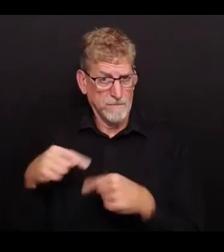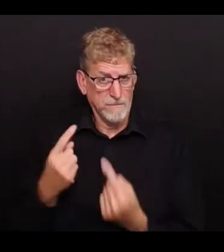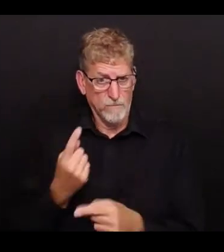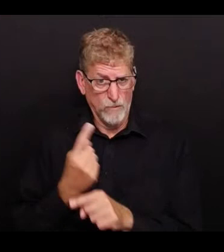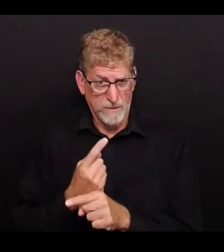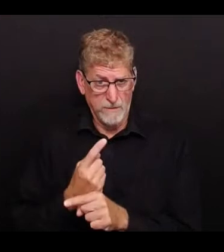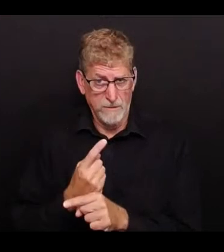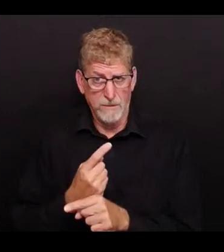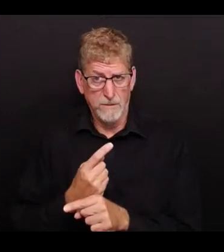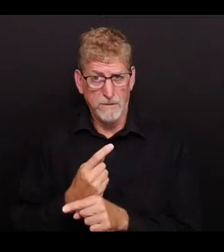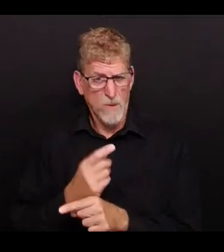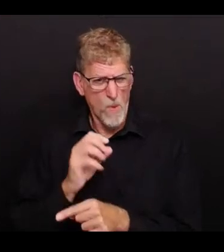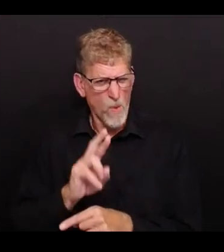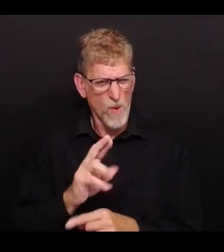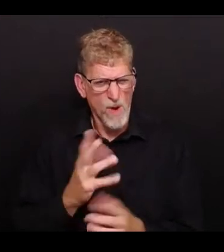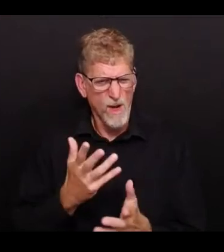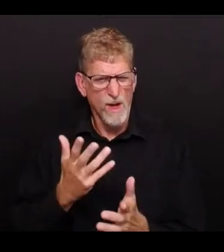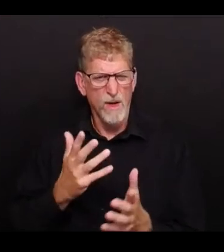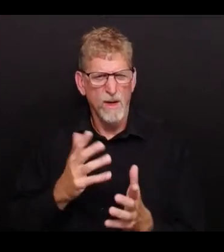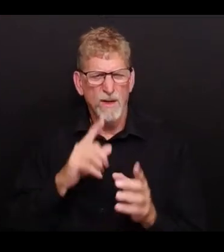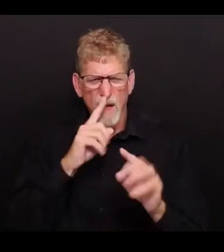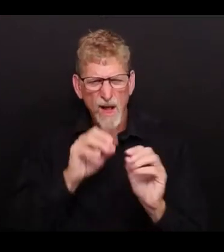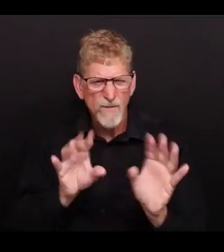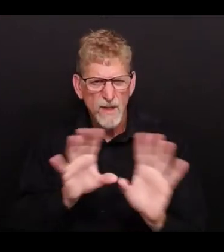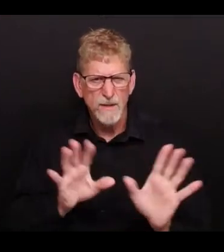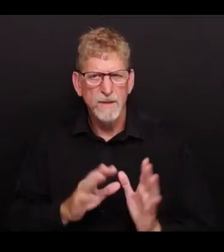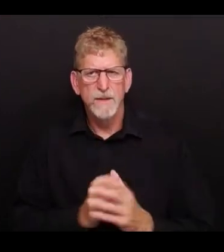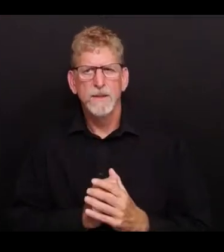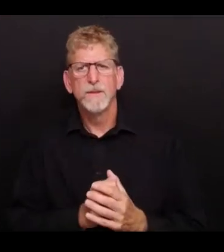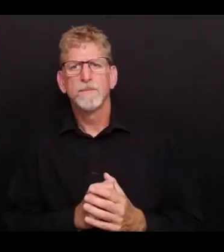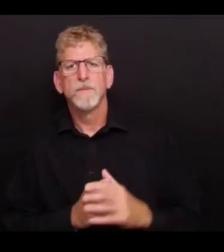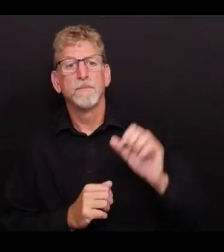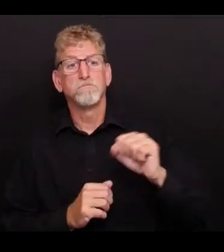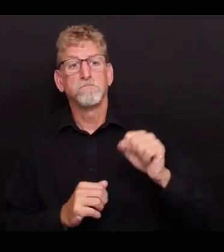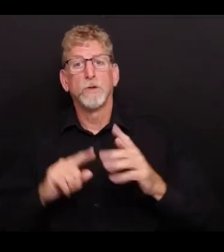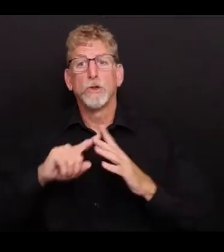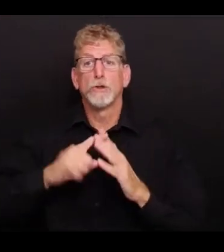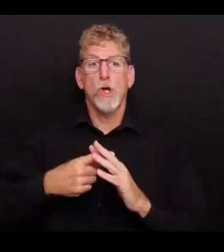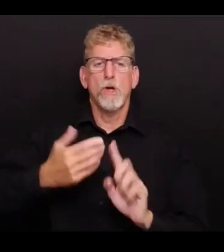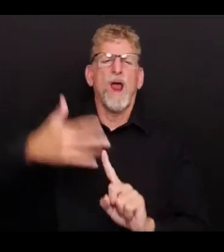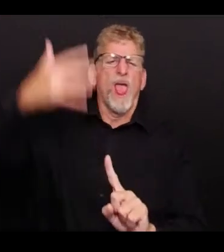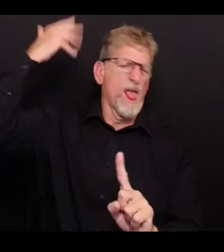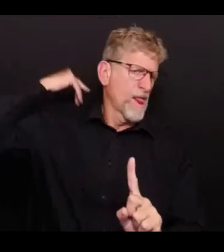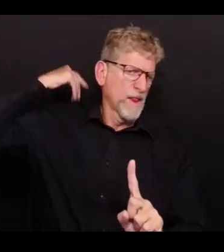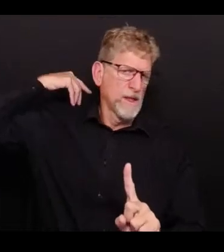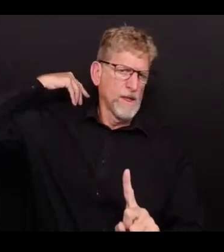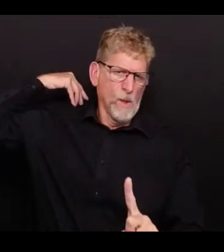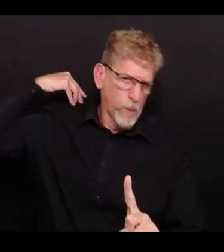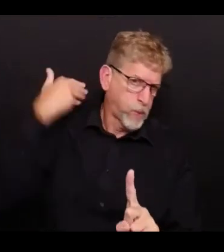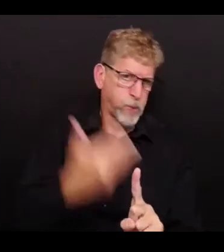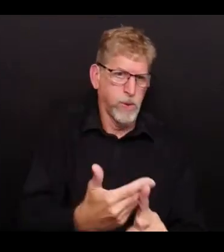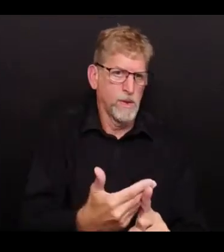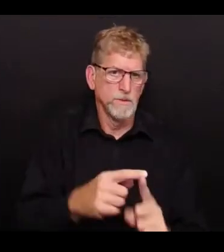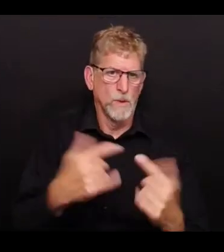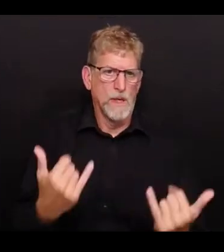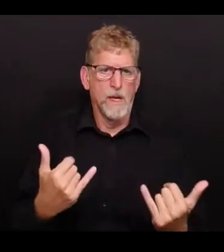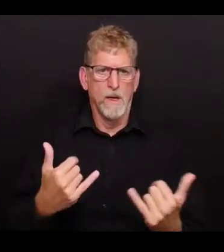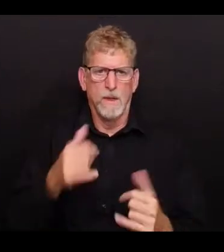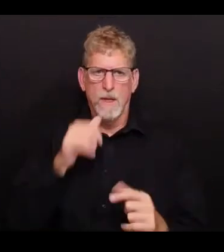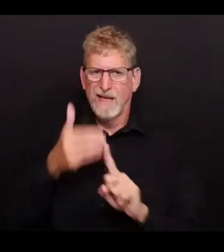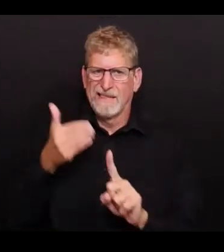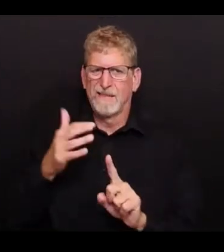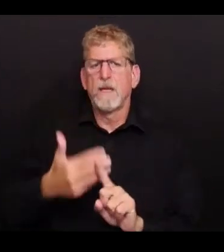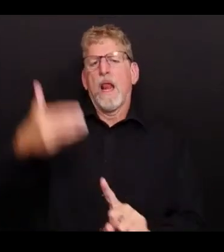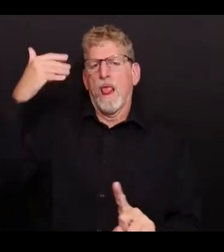2019? Yes, I believe that is back to the very beginning, but Chris can correct me if there was a different start date